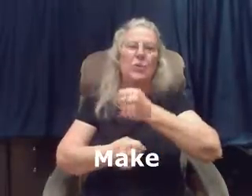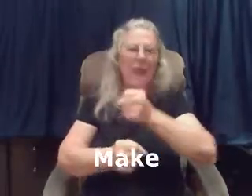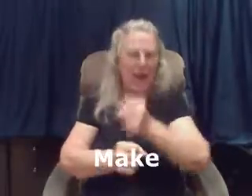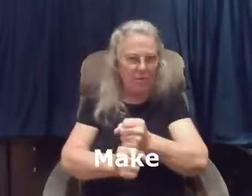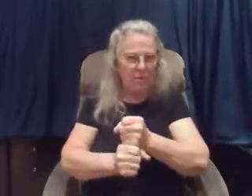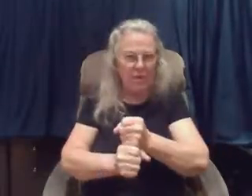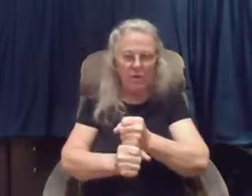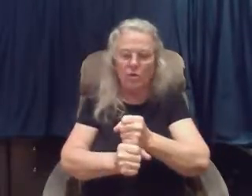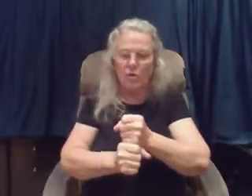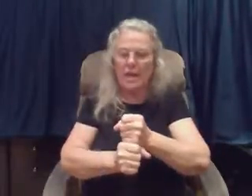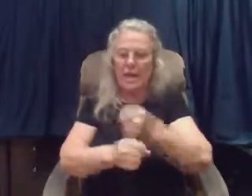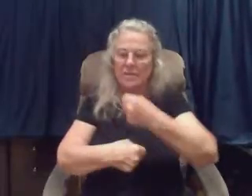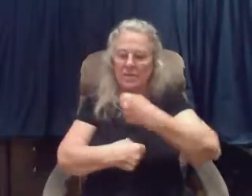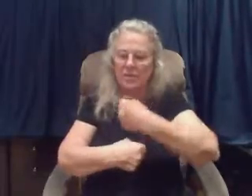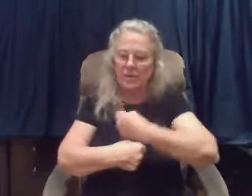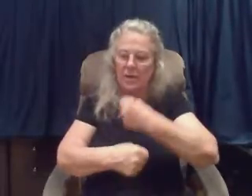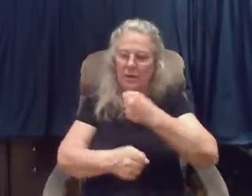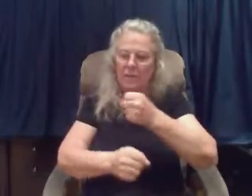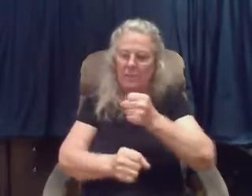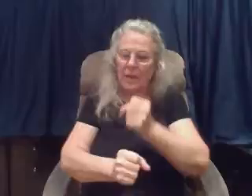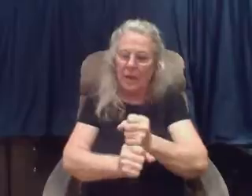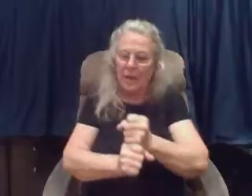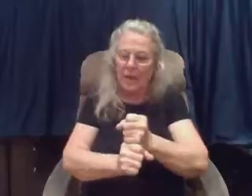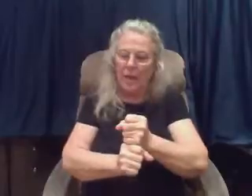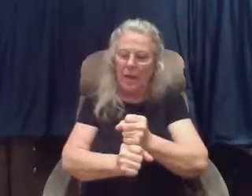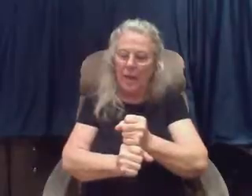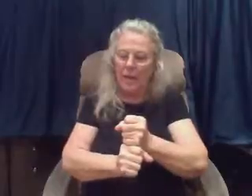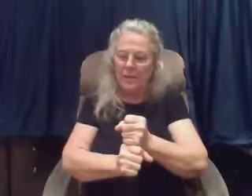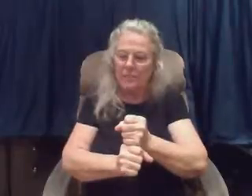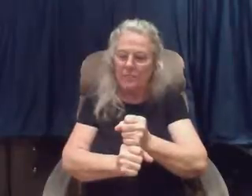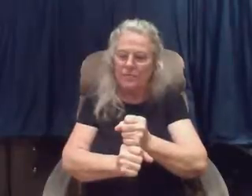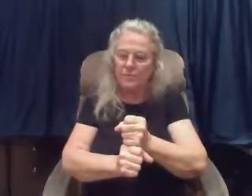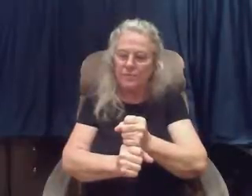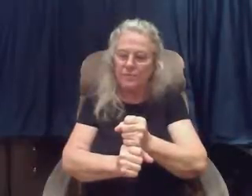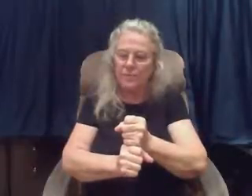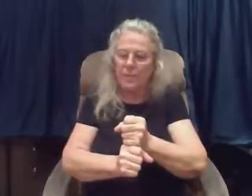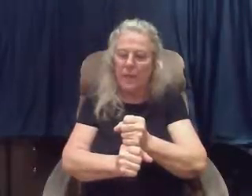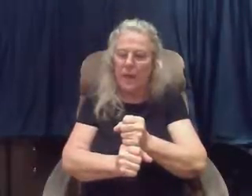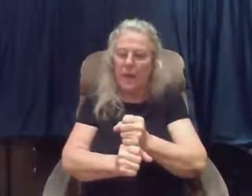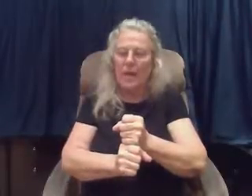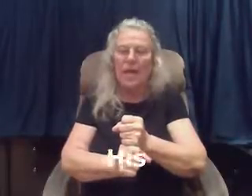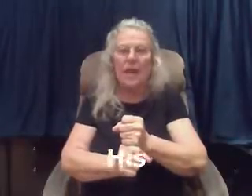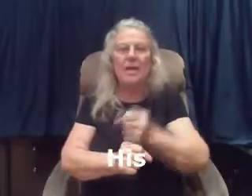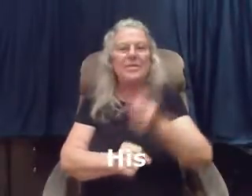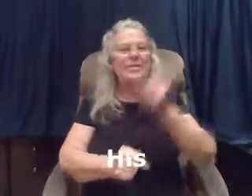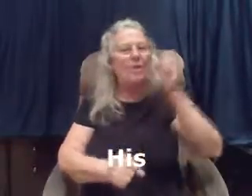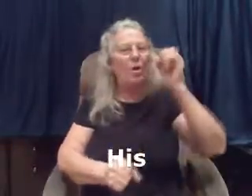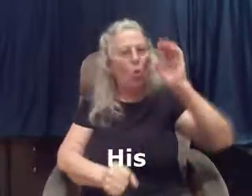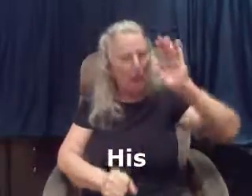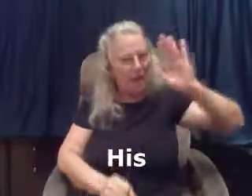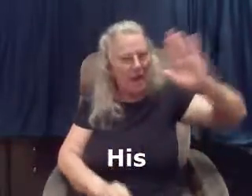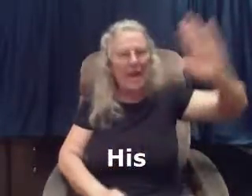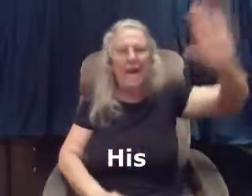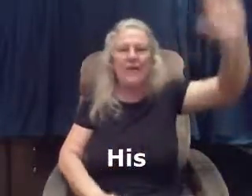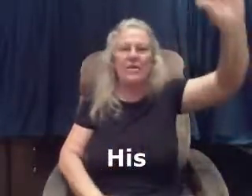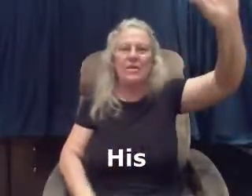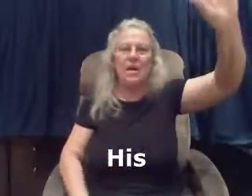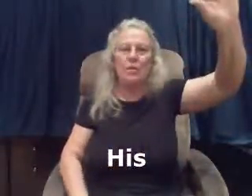pounding, you're making something. Makes. his open hand up